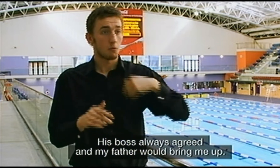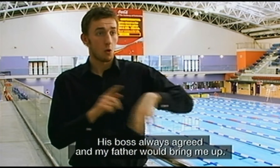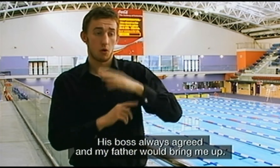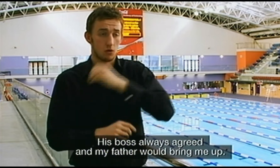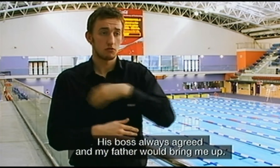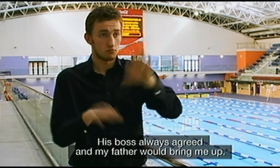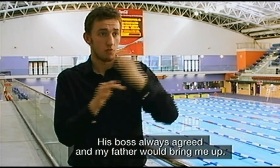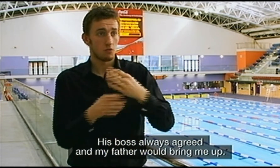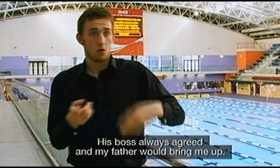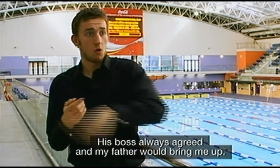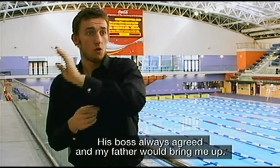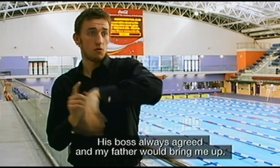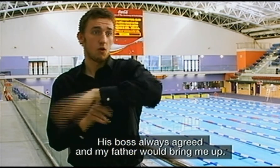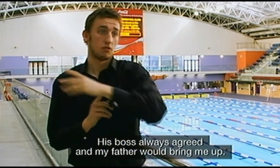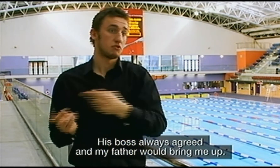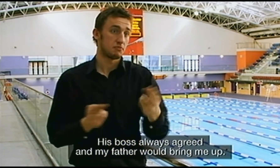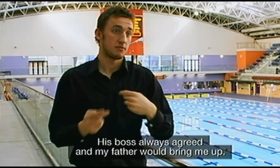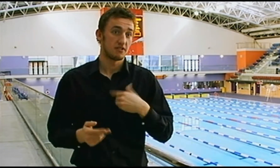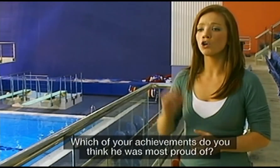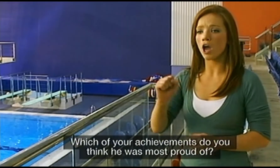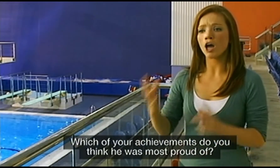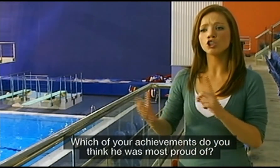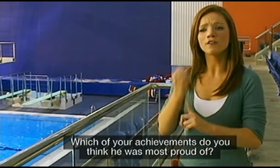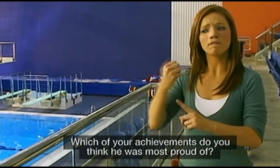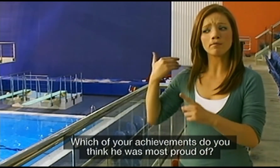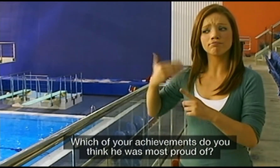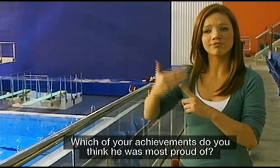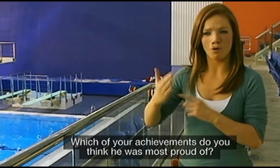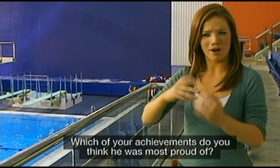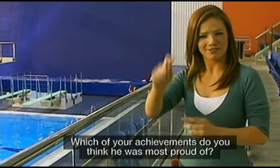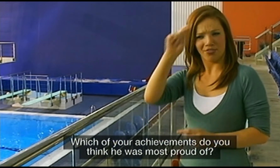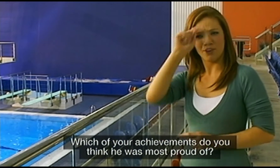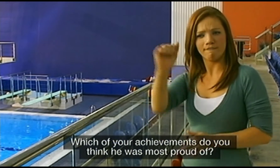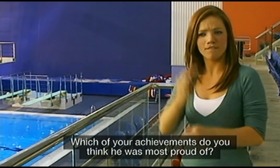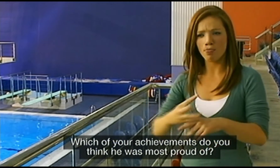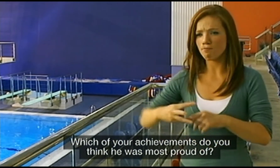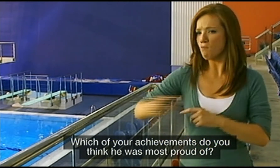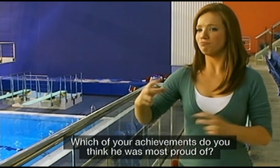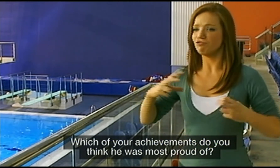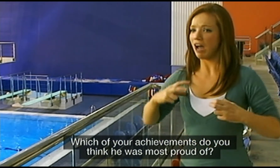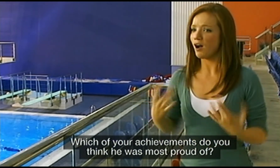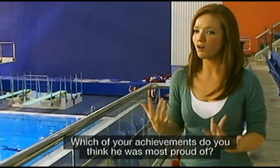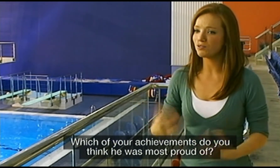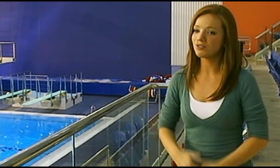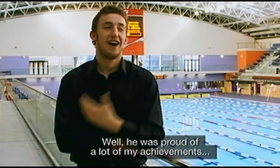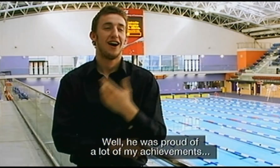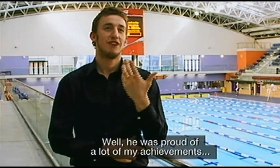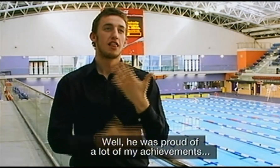always agreed, and my father would bring me up. Which of your achievements do you think he was most proud of?